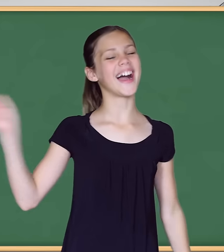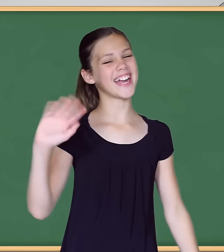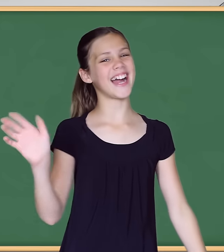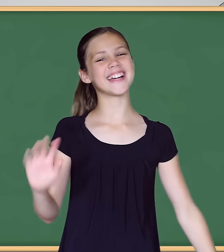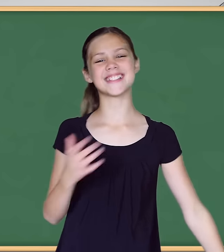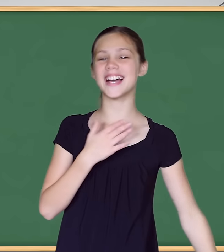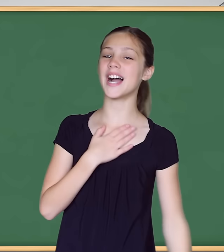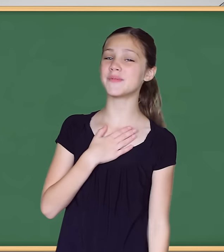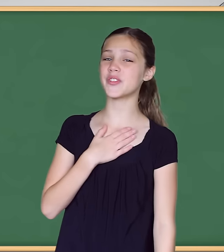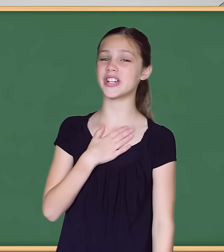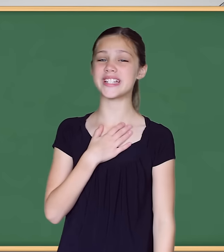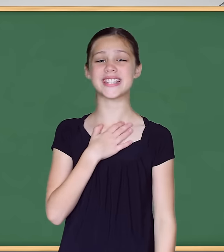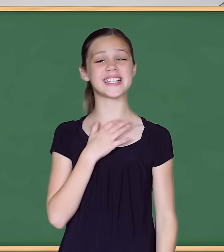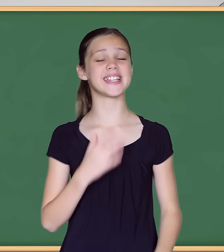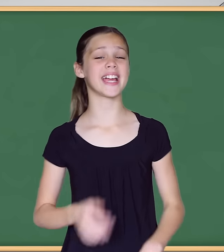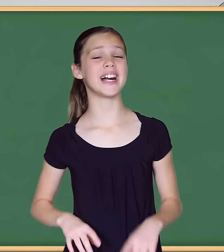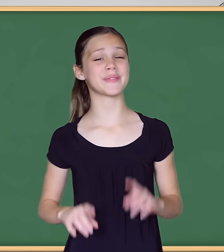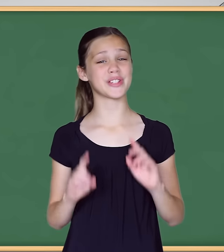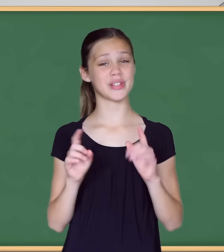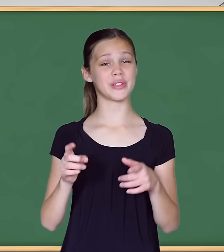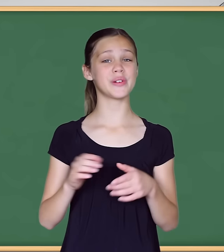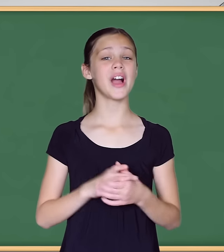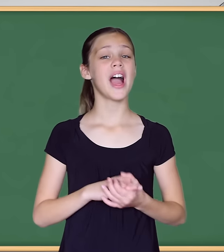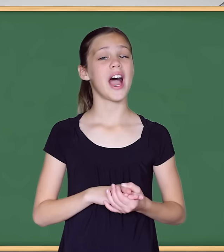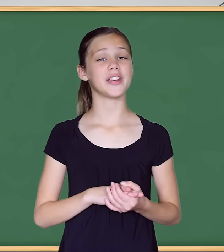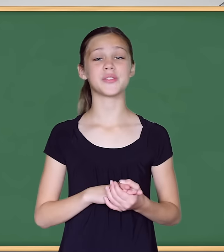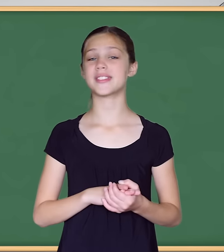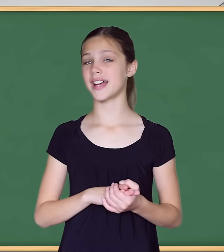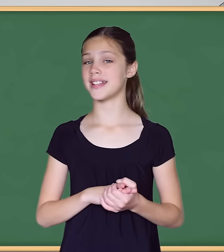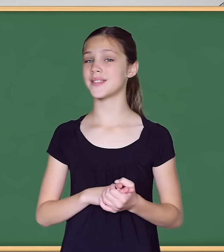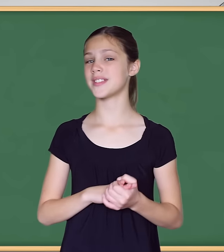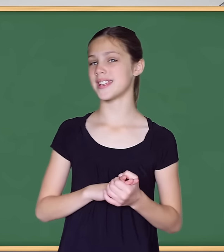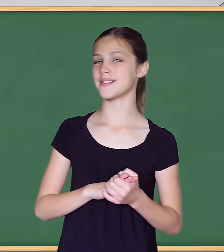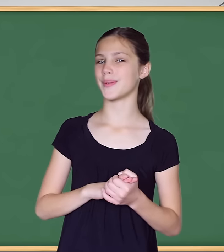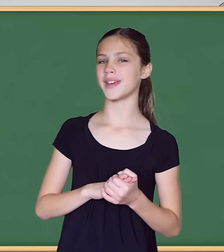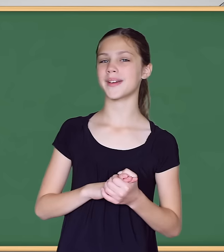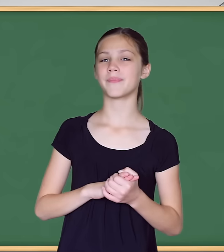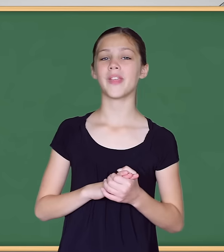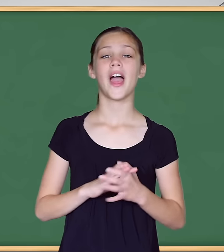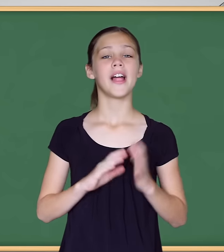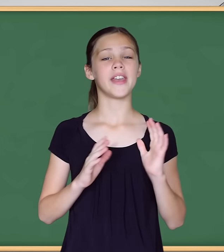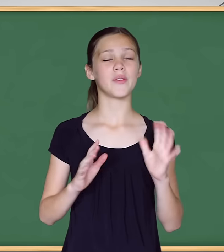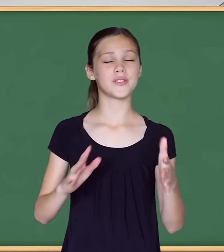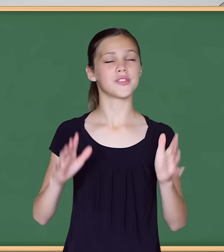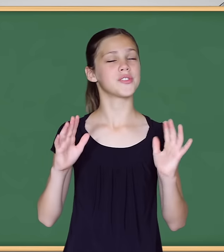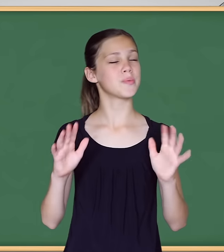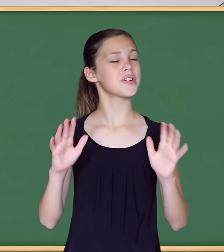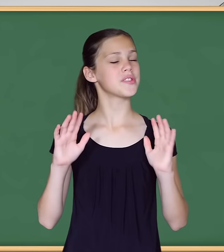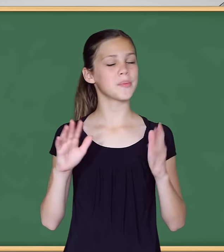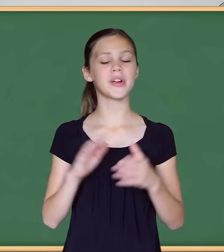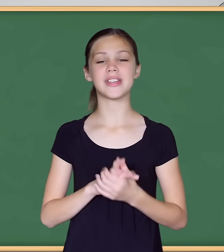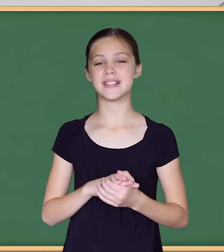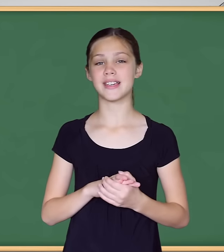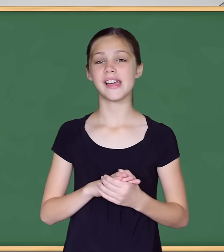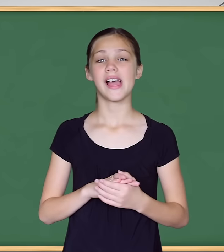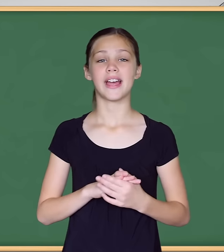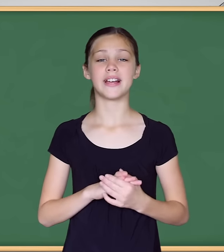Hi guys, I'm Fareese and today I'm going to show you how to do the signs of the days of the week. Now these are super, super easy and